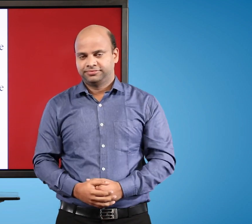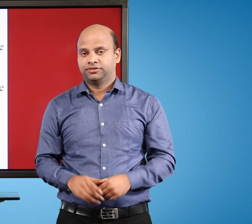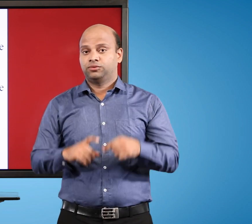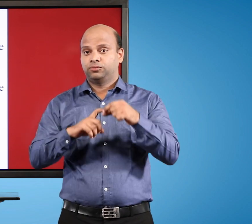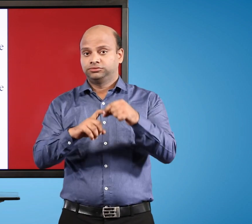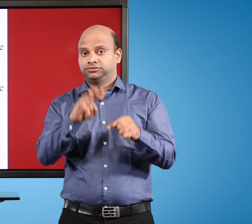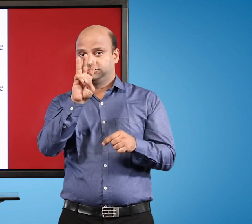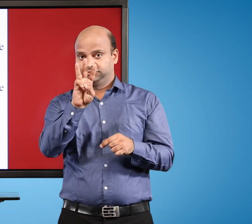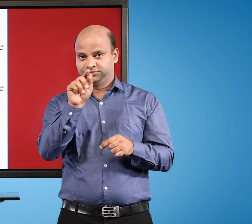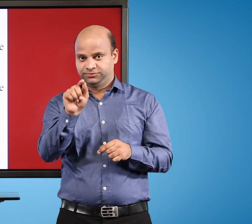3.